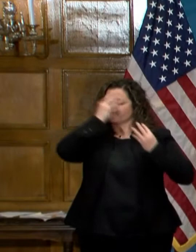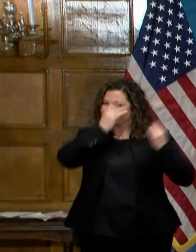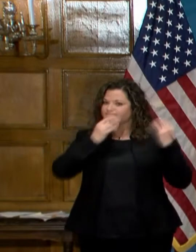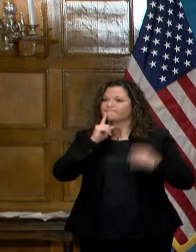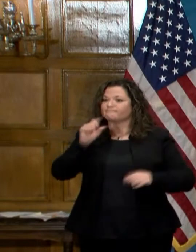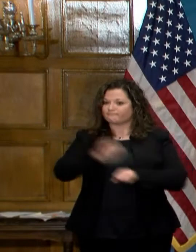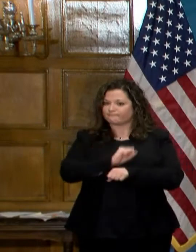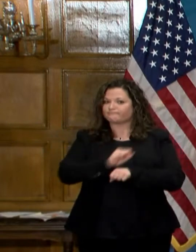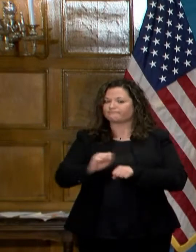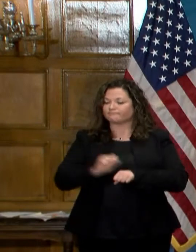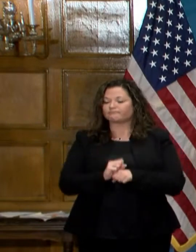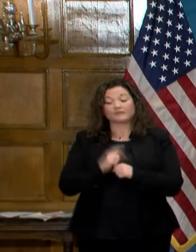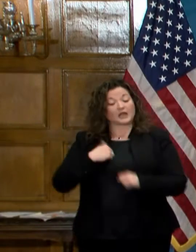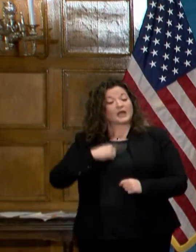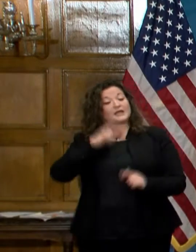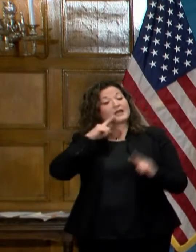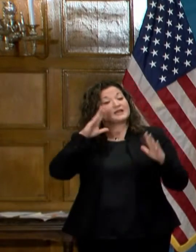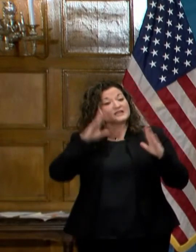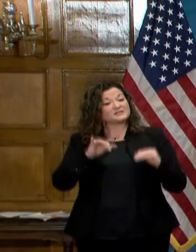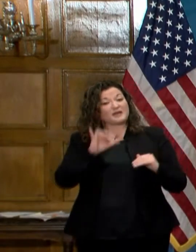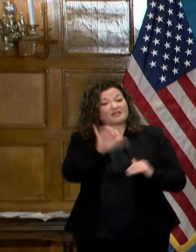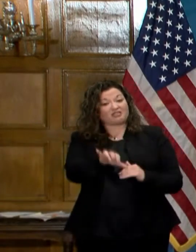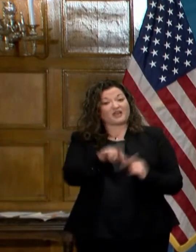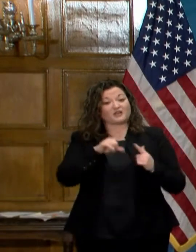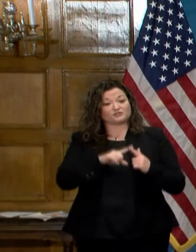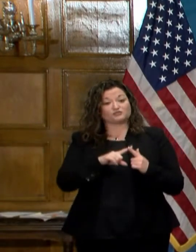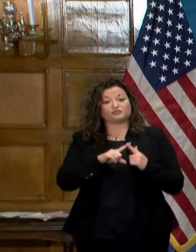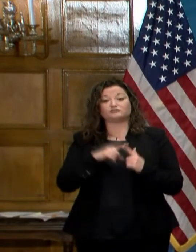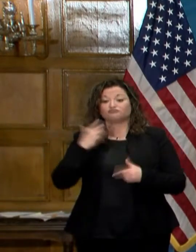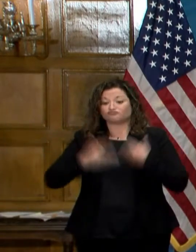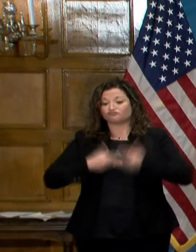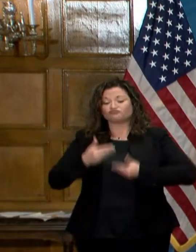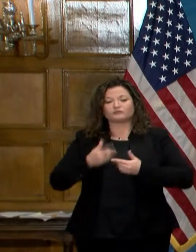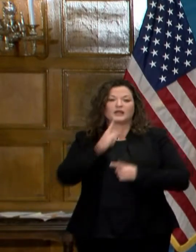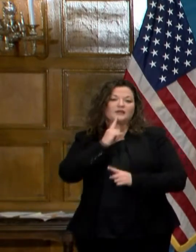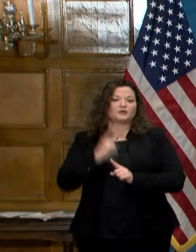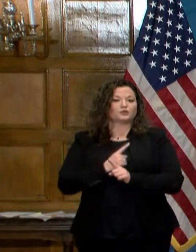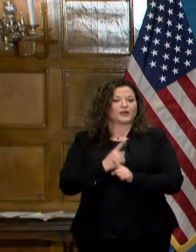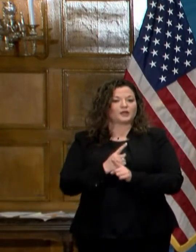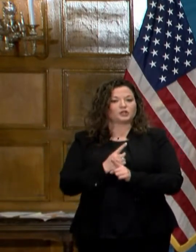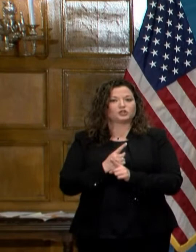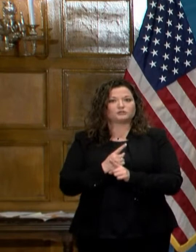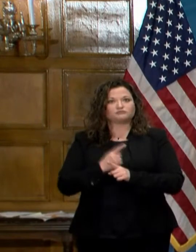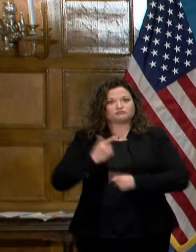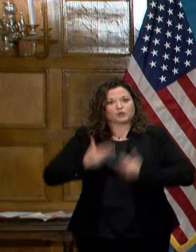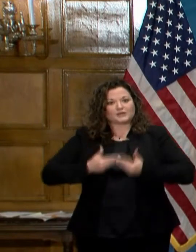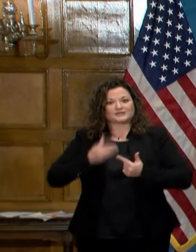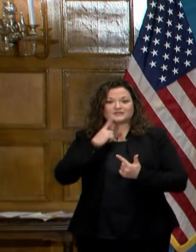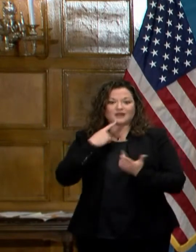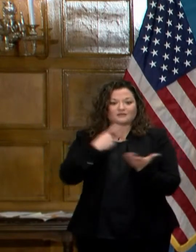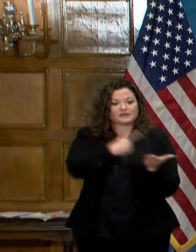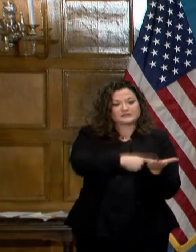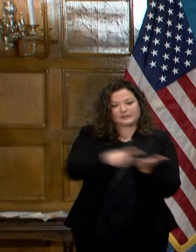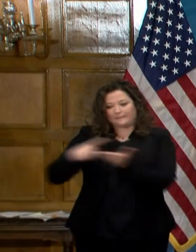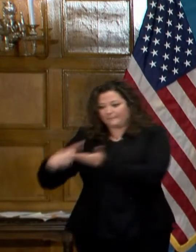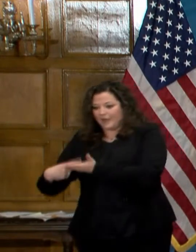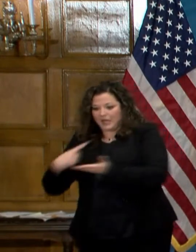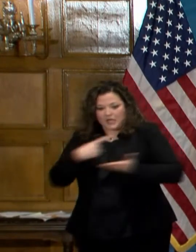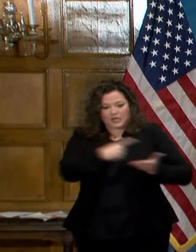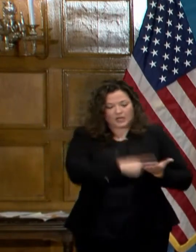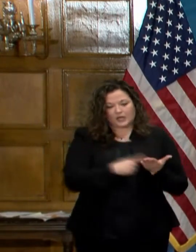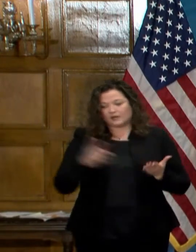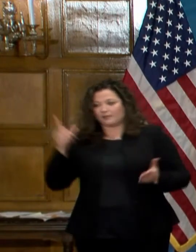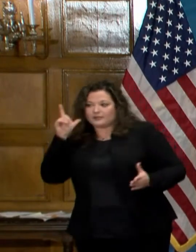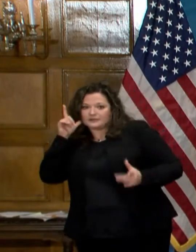and I expect that to proceed in the normal fashion of debate and listening to constituents and